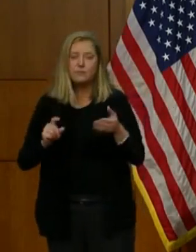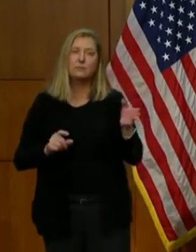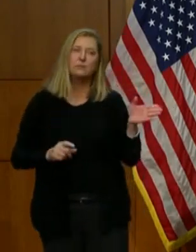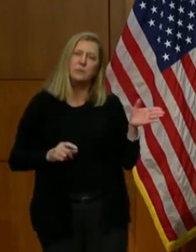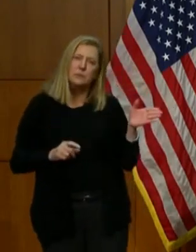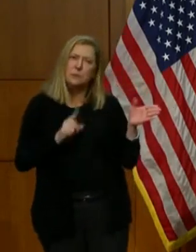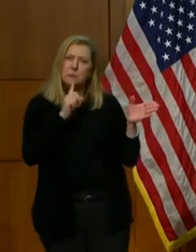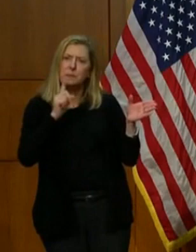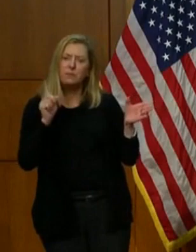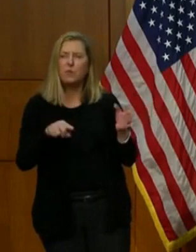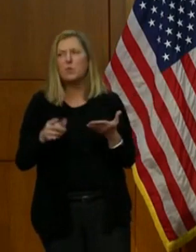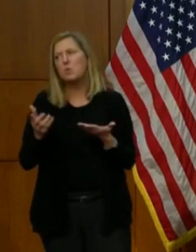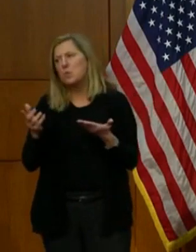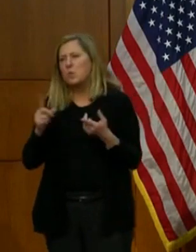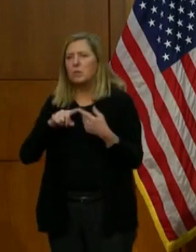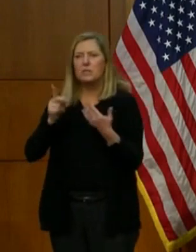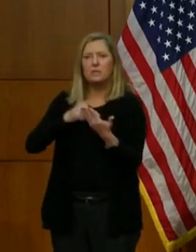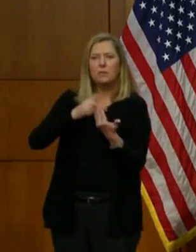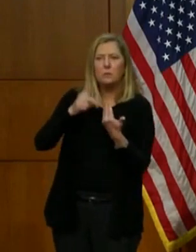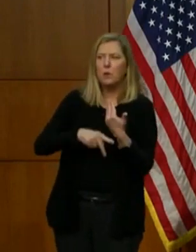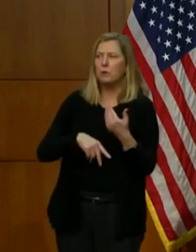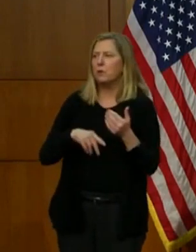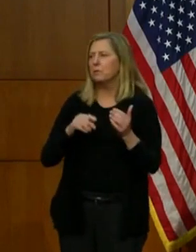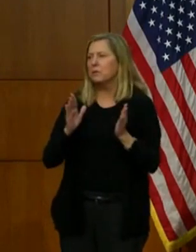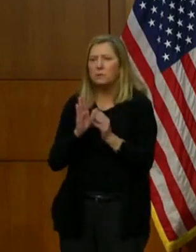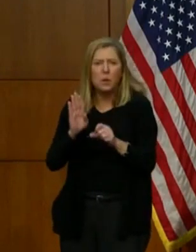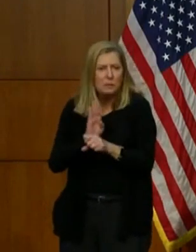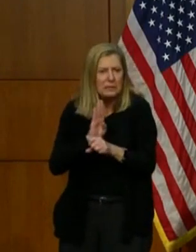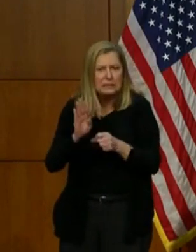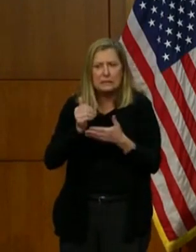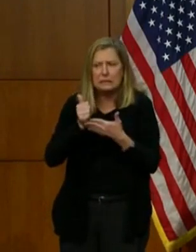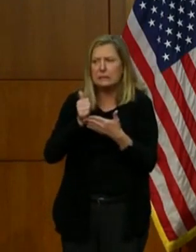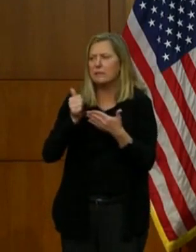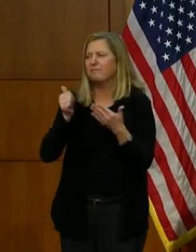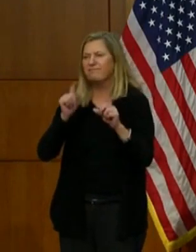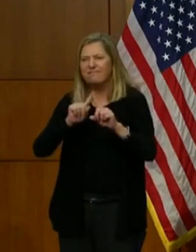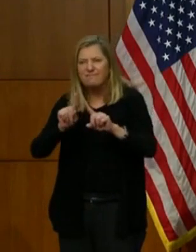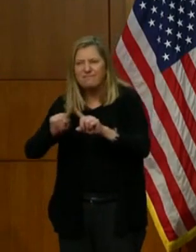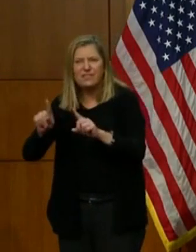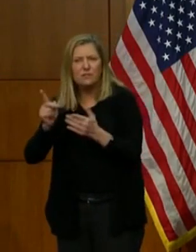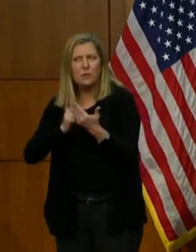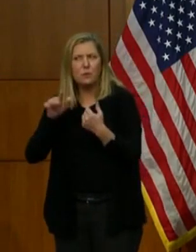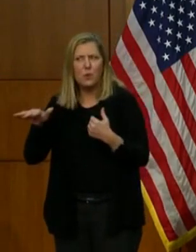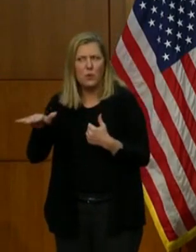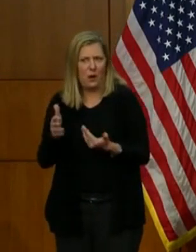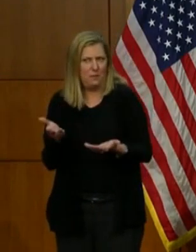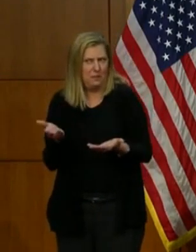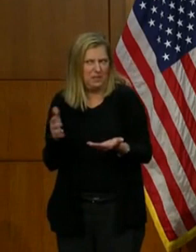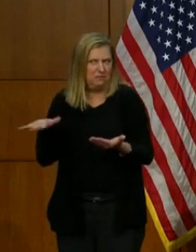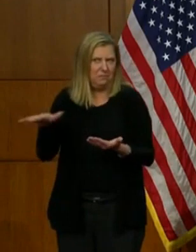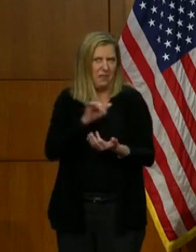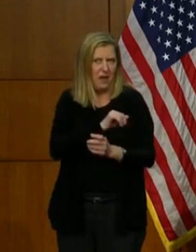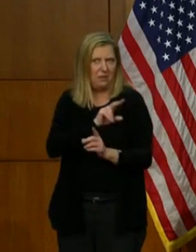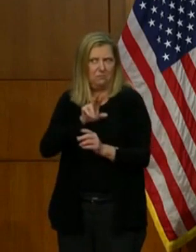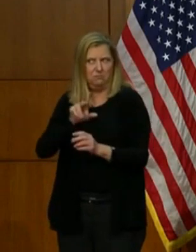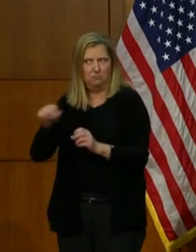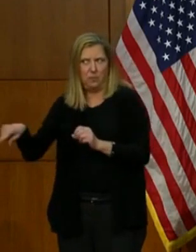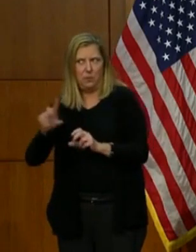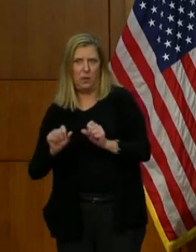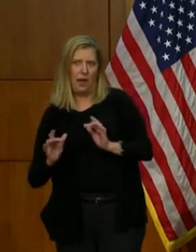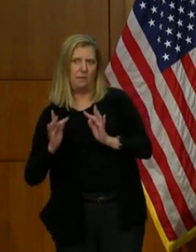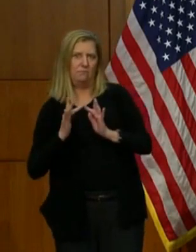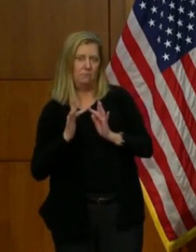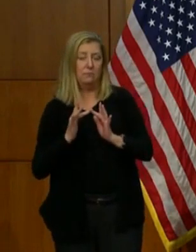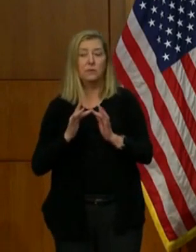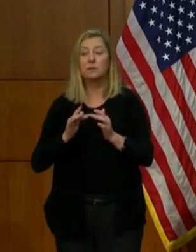there's local assistance, so there's a variety of programs that would apply. But with respect